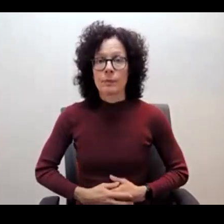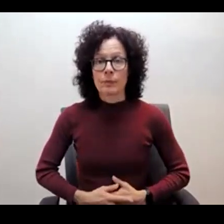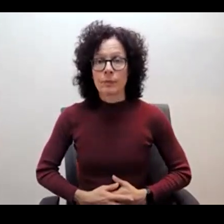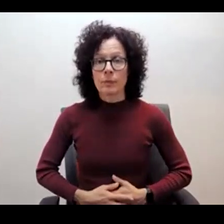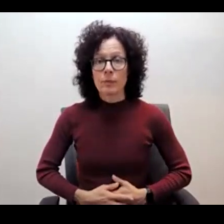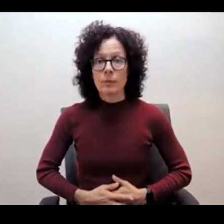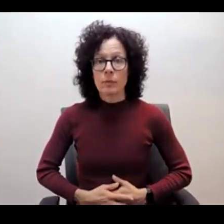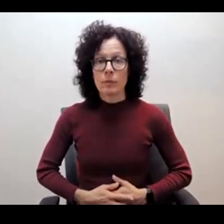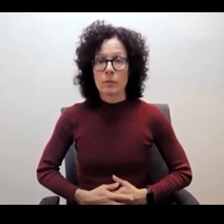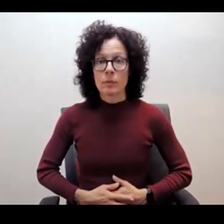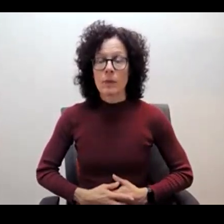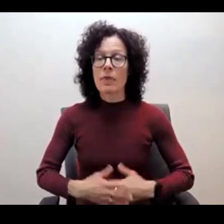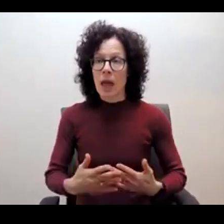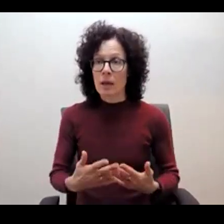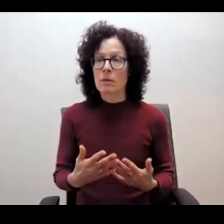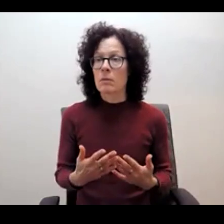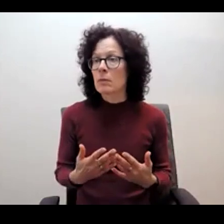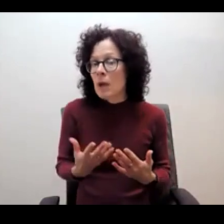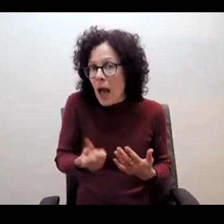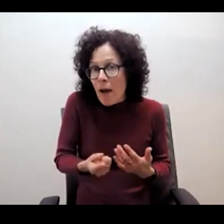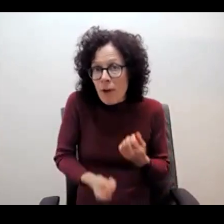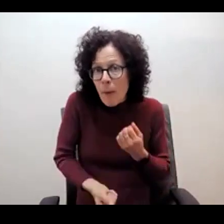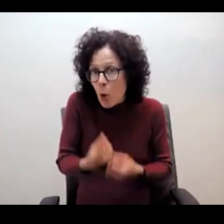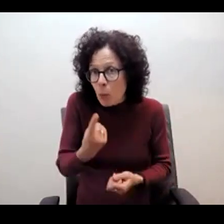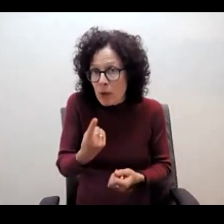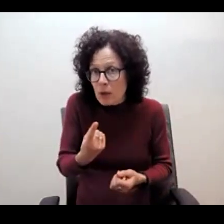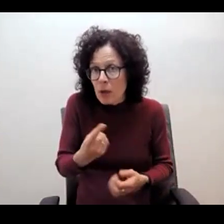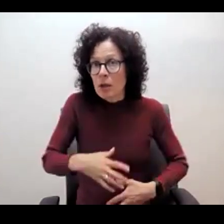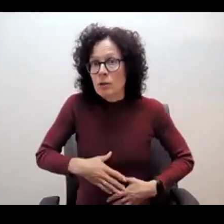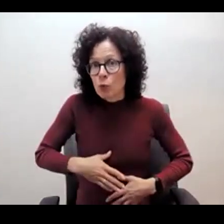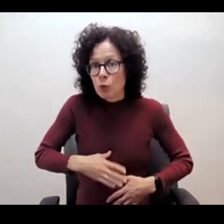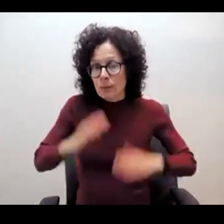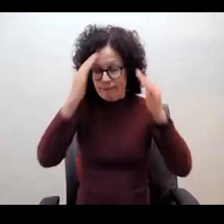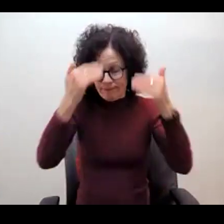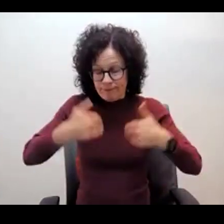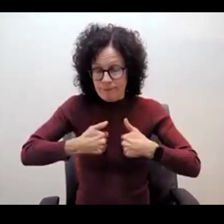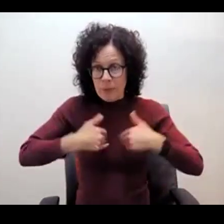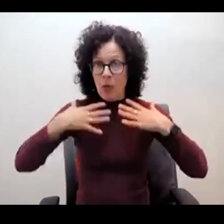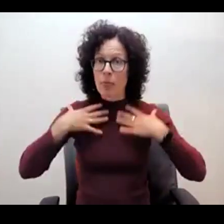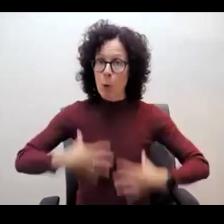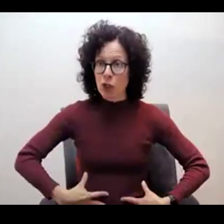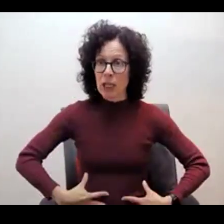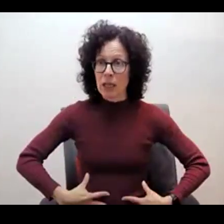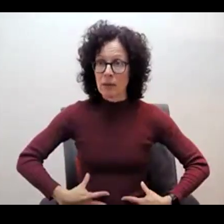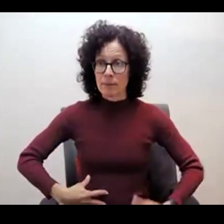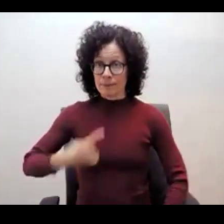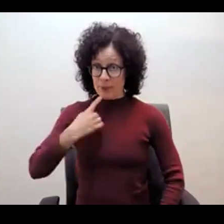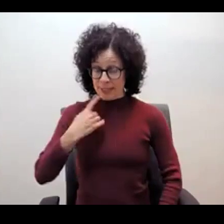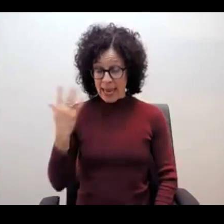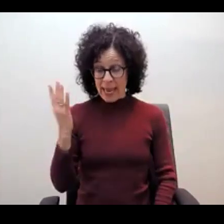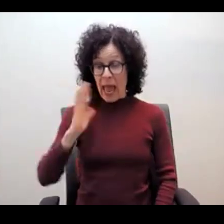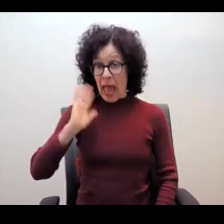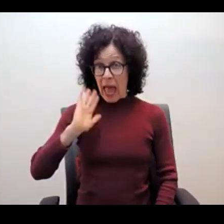And just take a moment to feel into your body right now. Just saying hello, body from